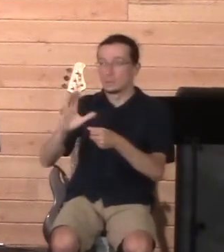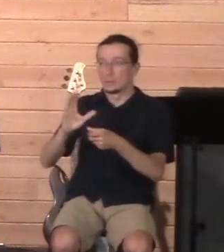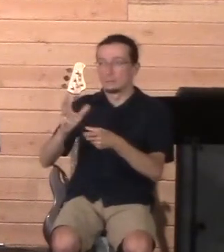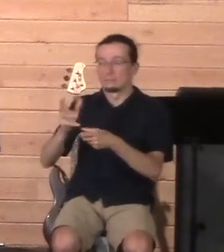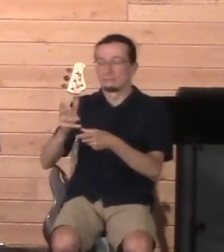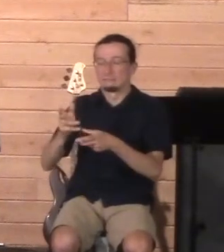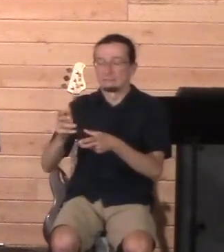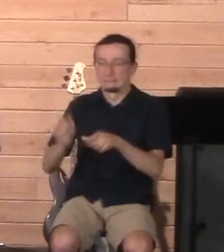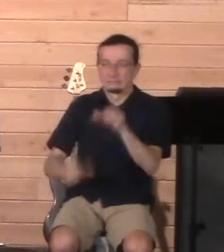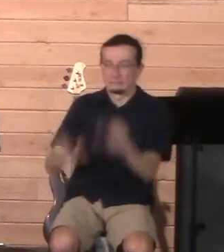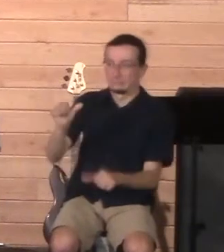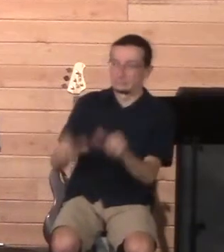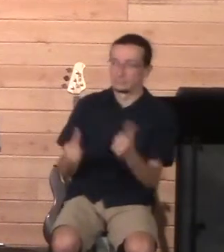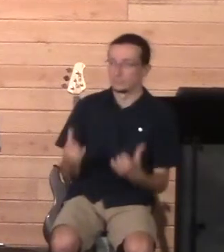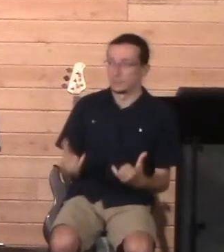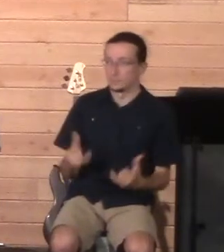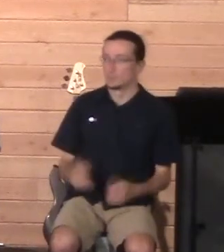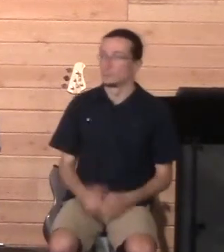shaken.